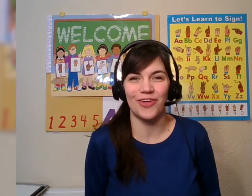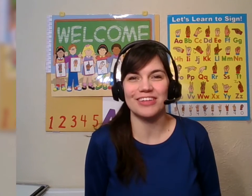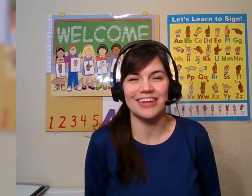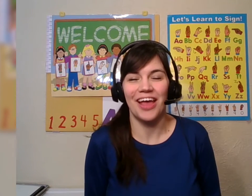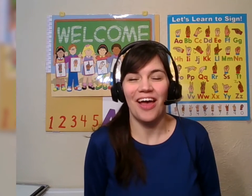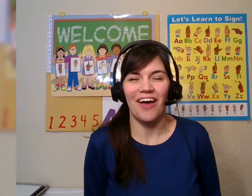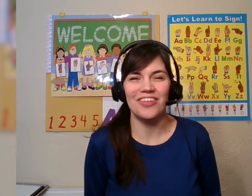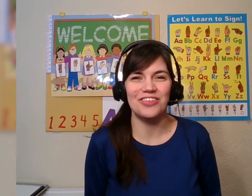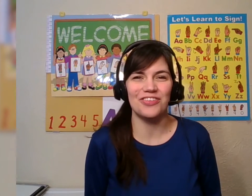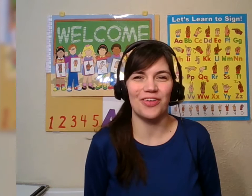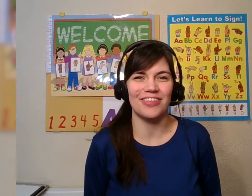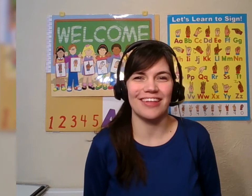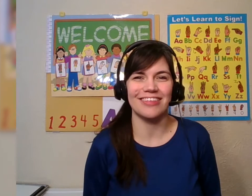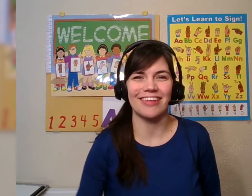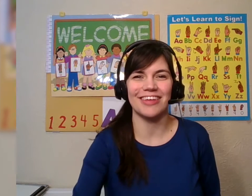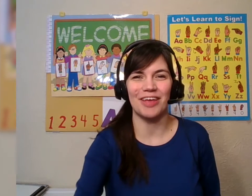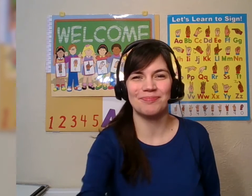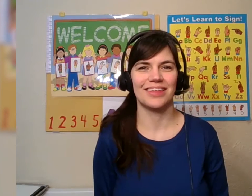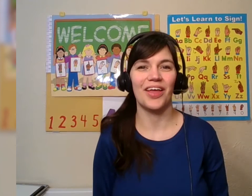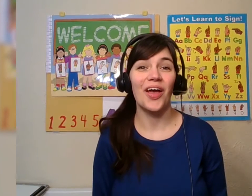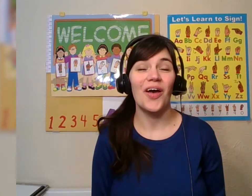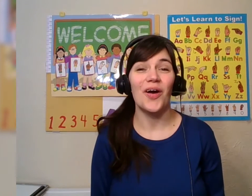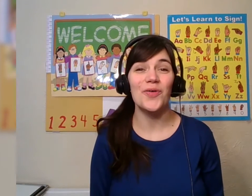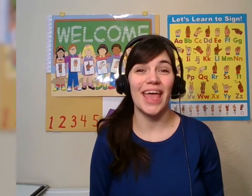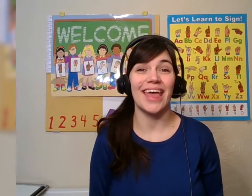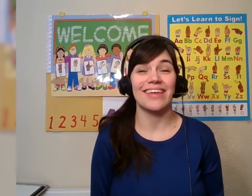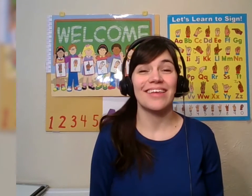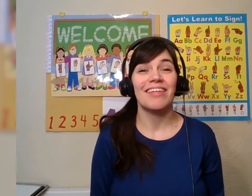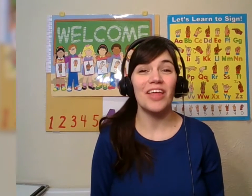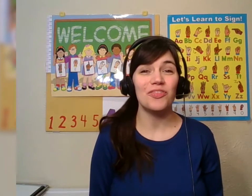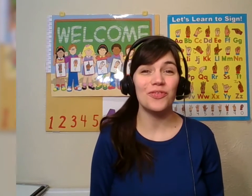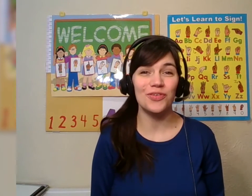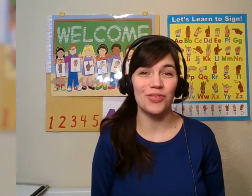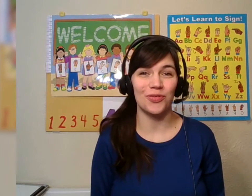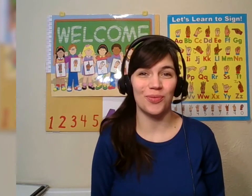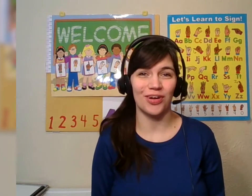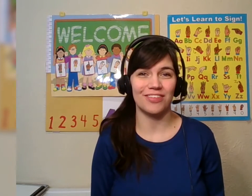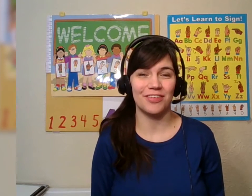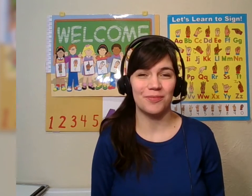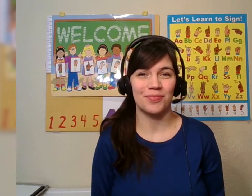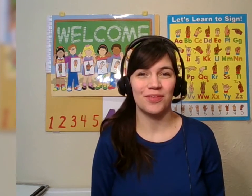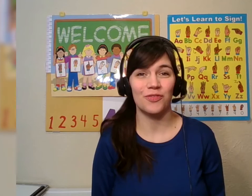14, I'll teach you those signs next time. Okay, let's review those words.